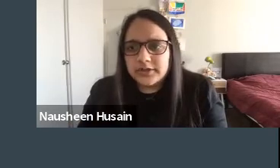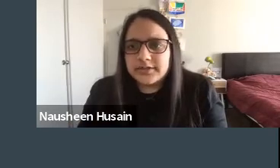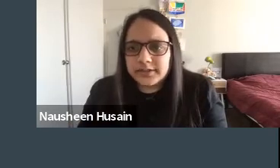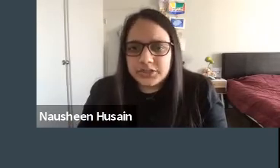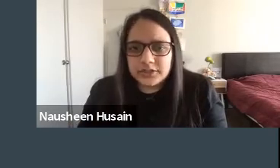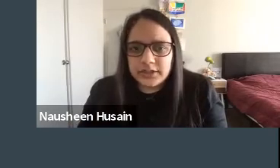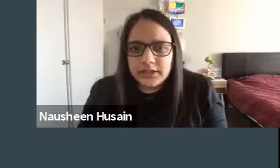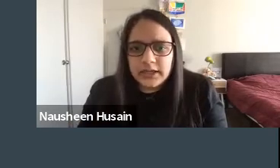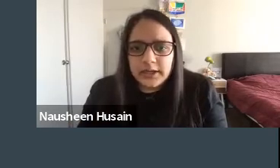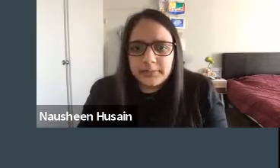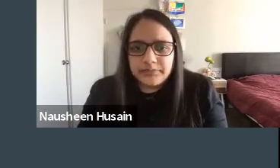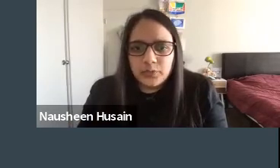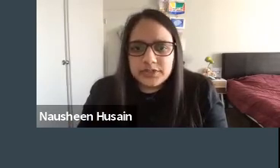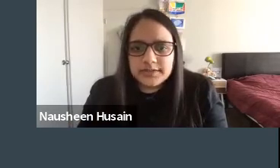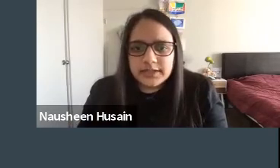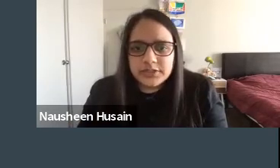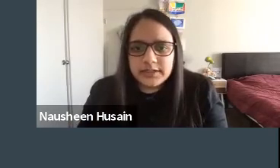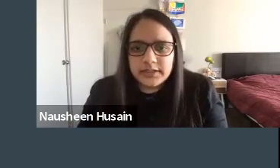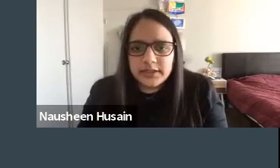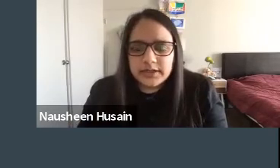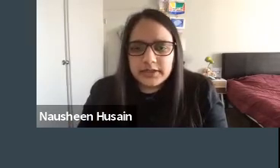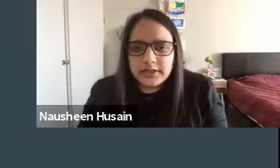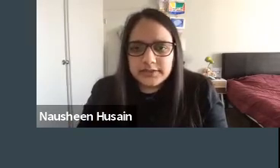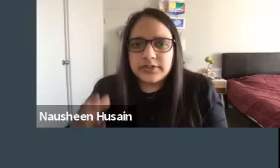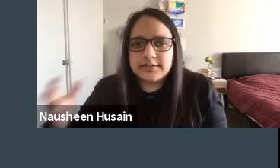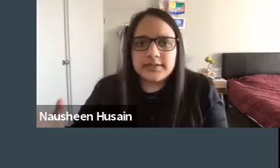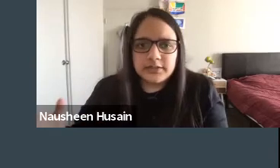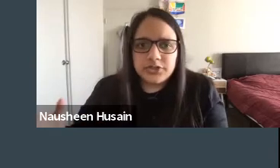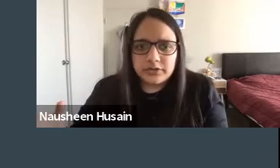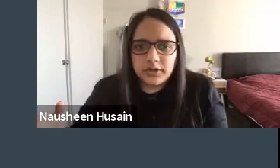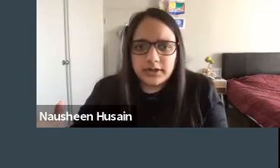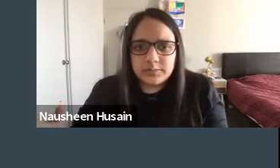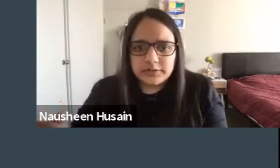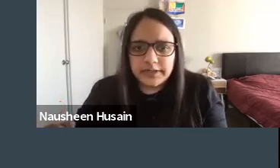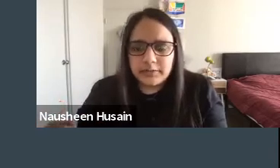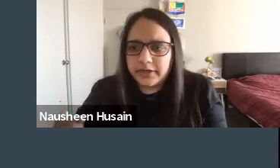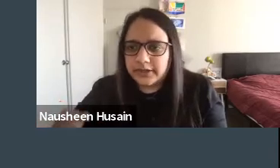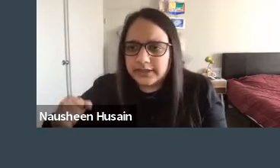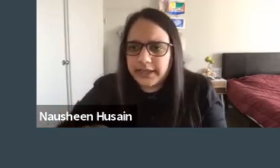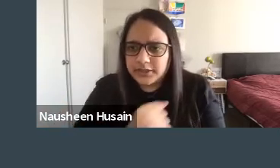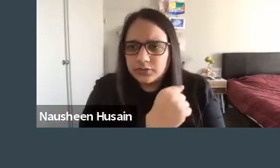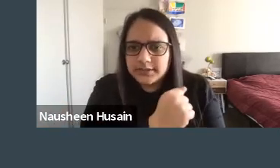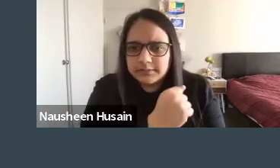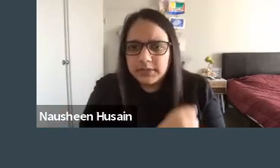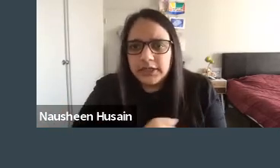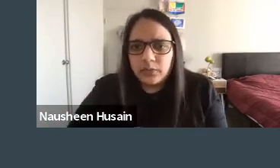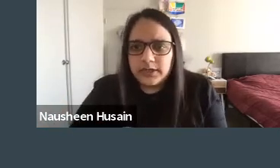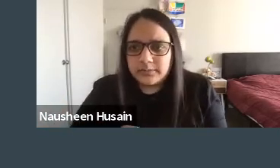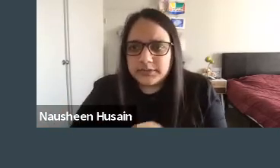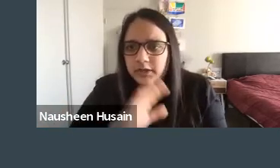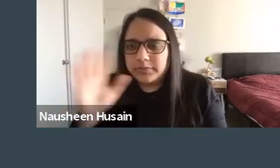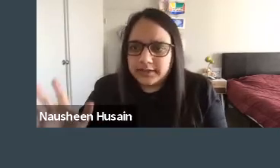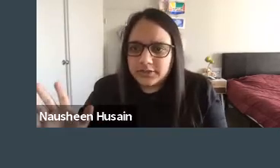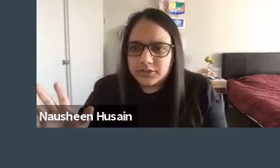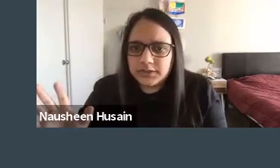thinking constellationally, which is essentially, he's criticizing the general concept of like American can-doism when it